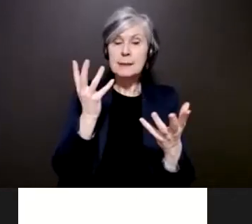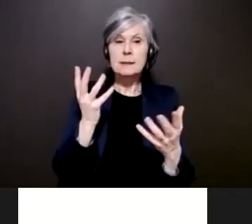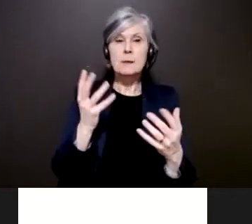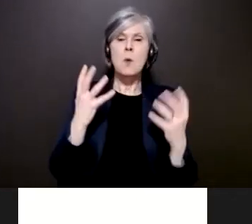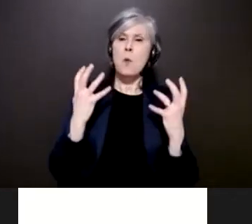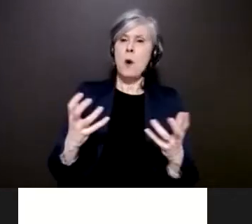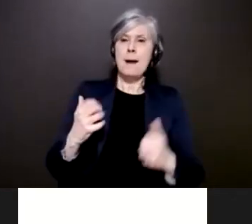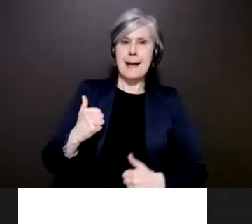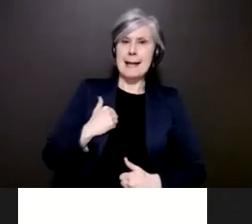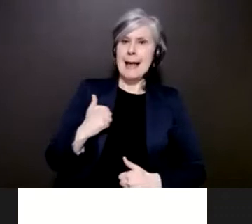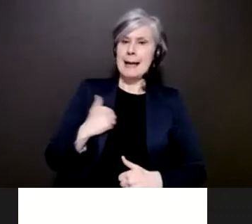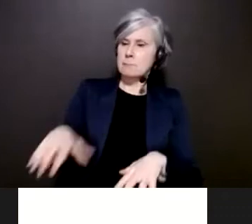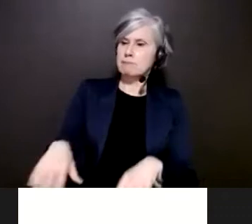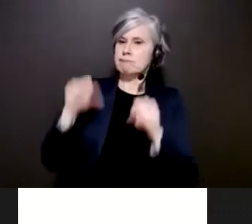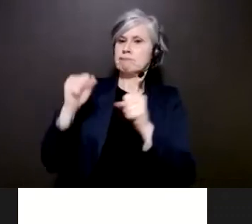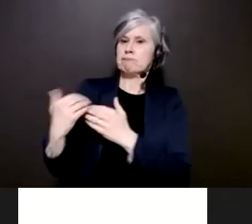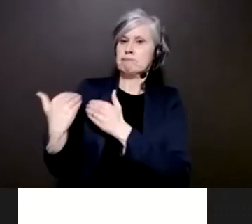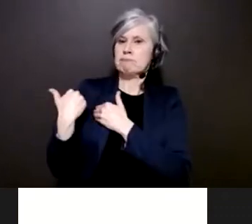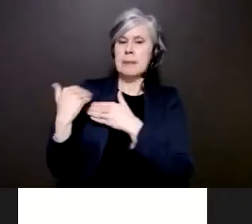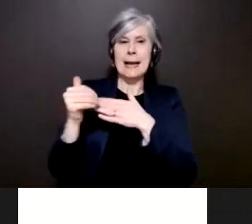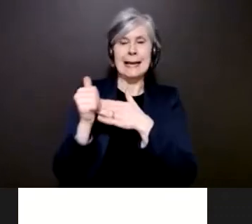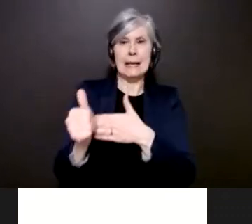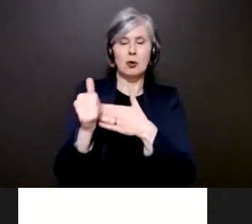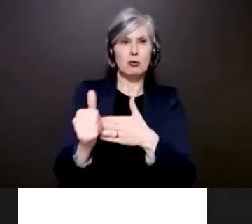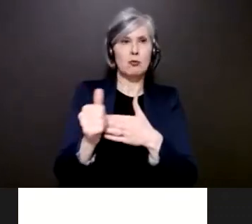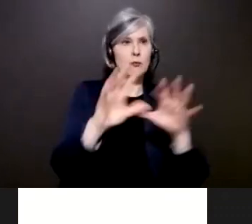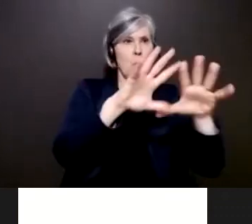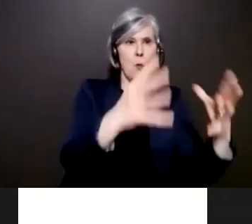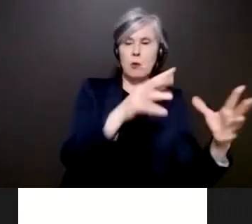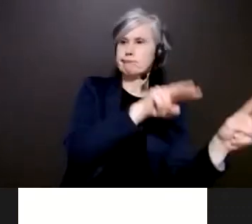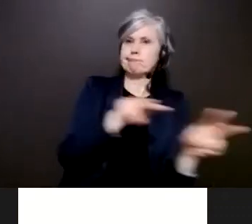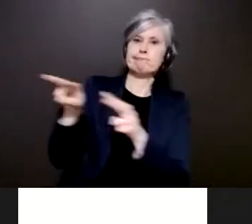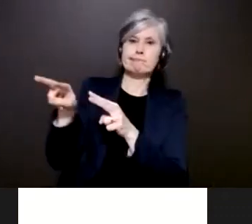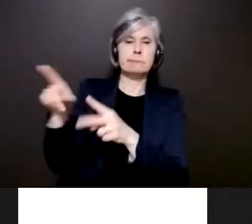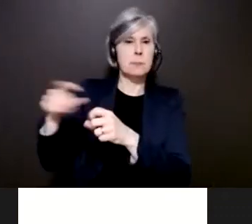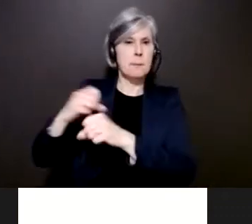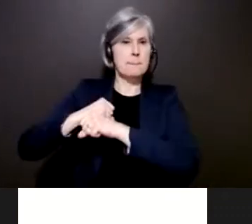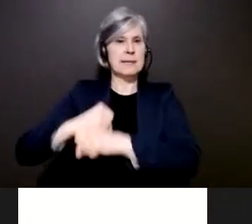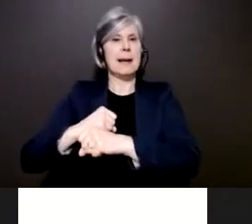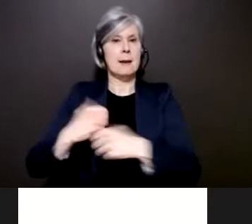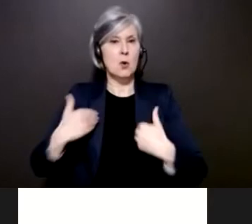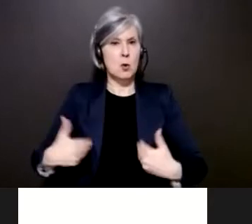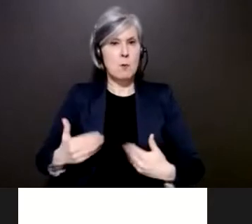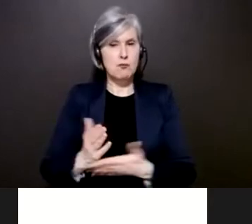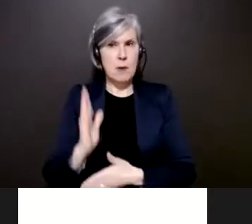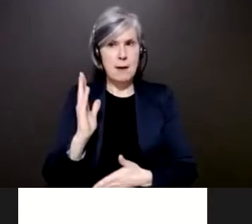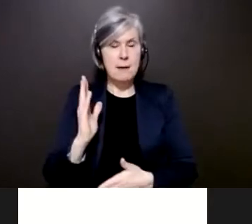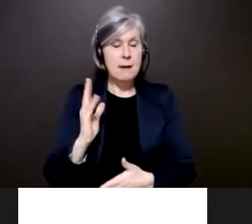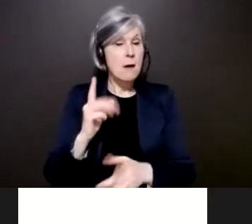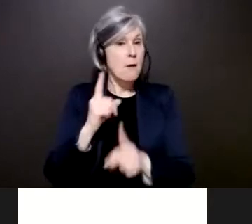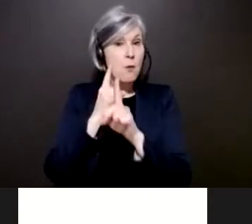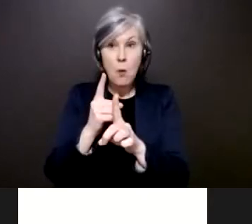as a global leader in protecting and promoting human rights. Both current and future generations of people will benefit from